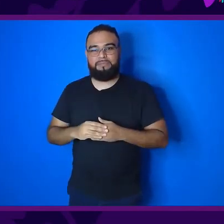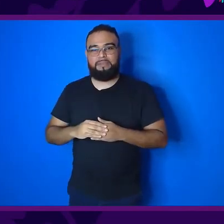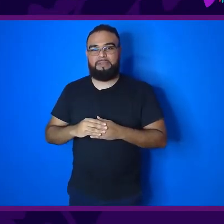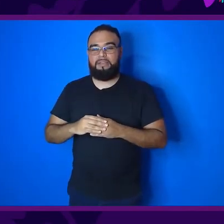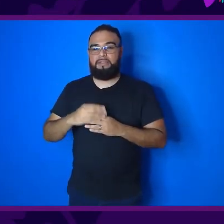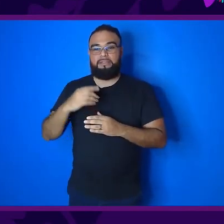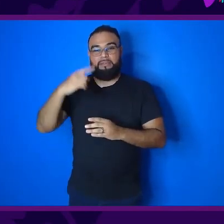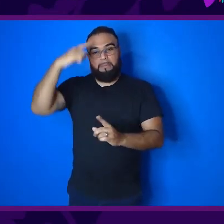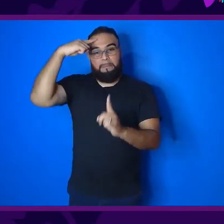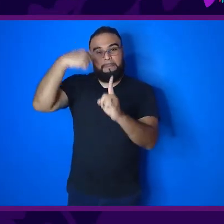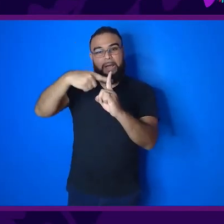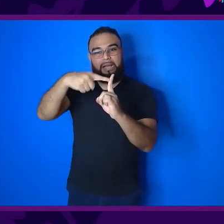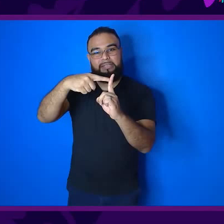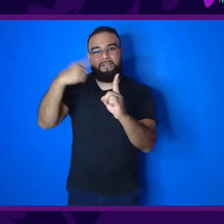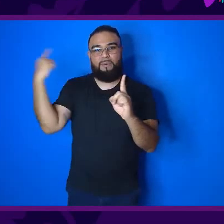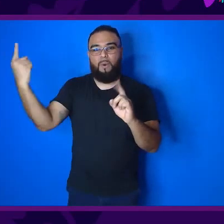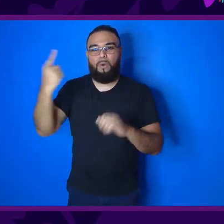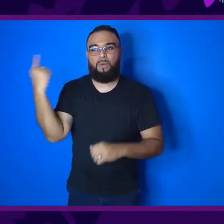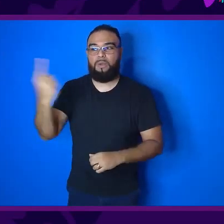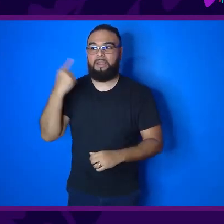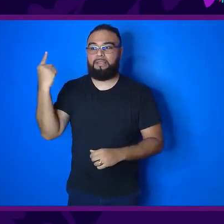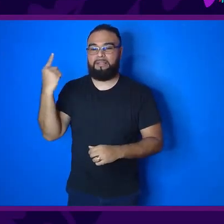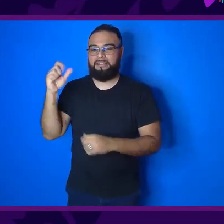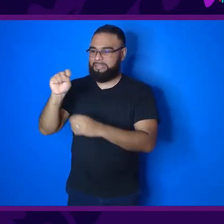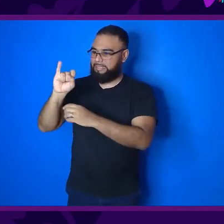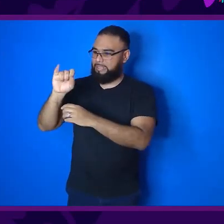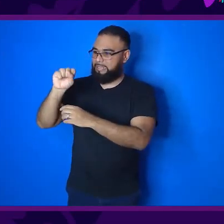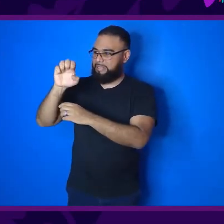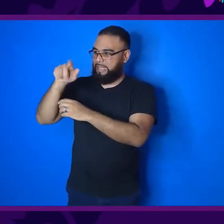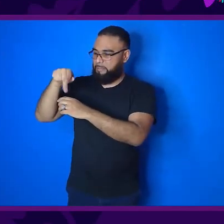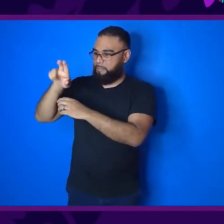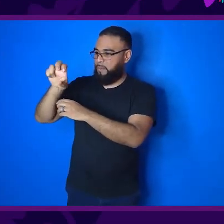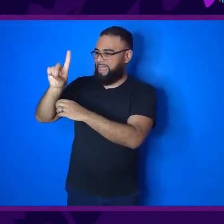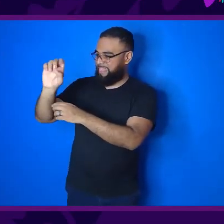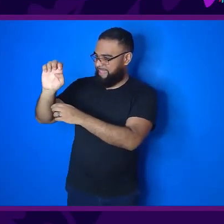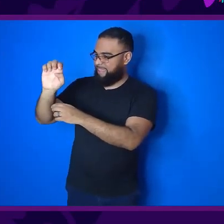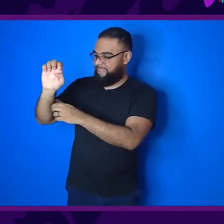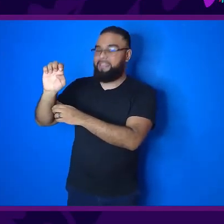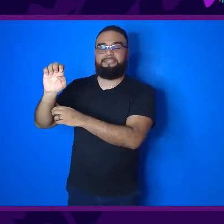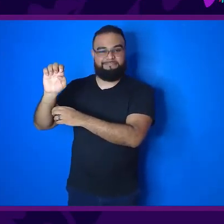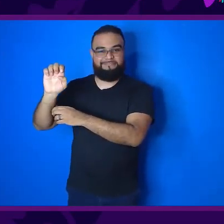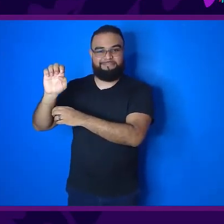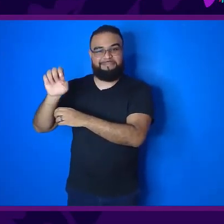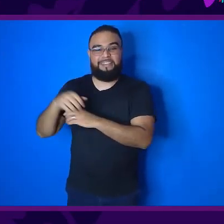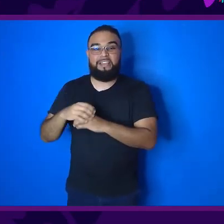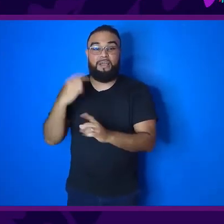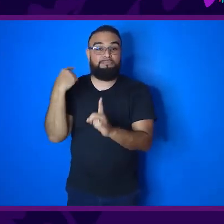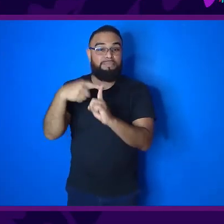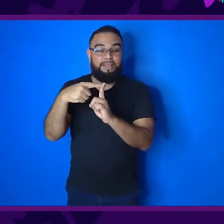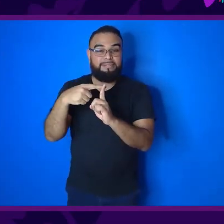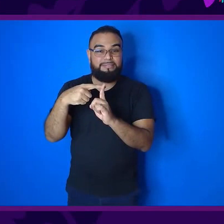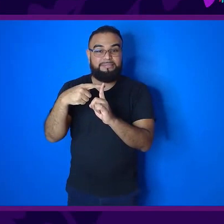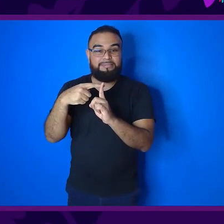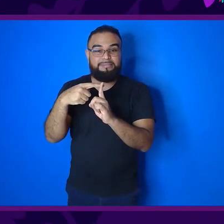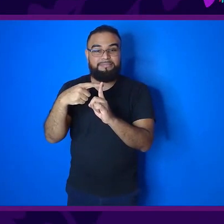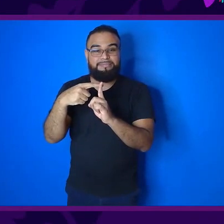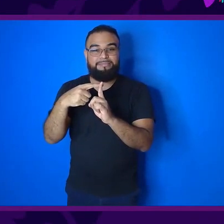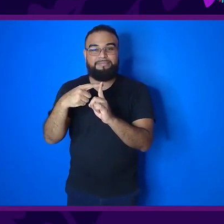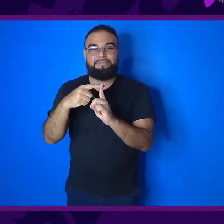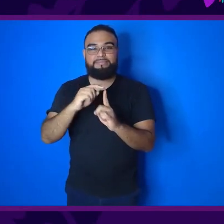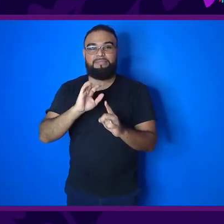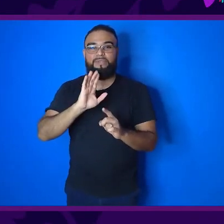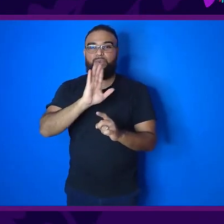can do it, sí se puede. But most important, for your